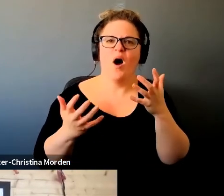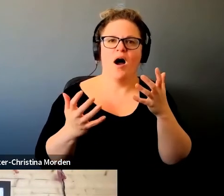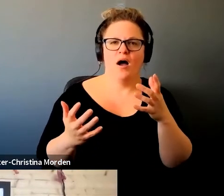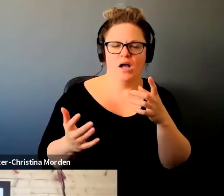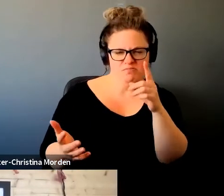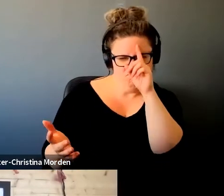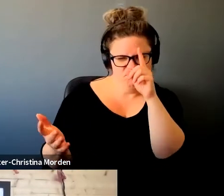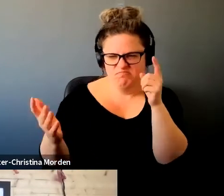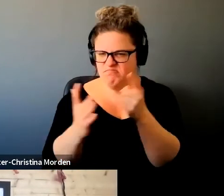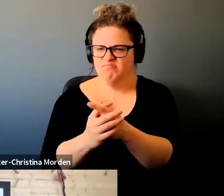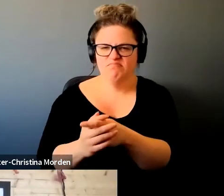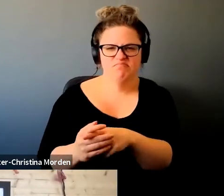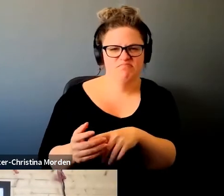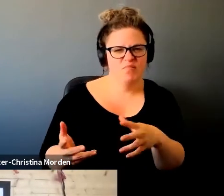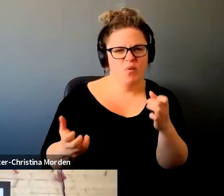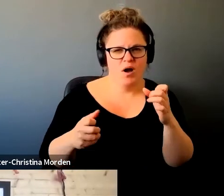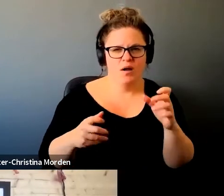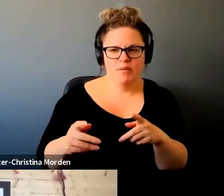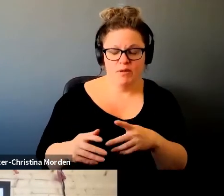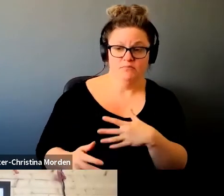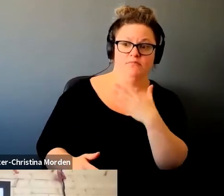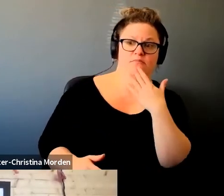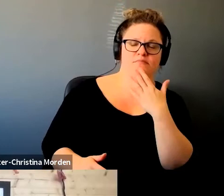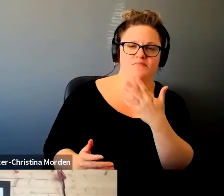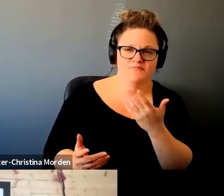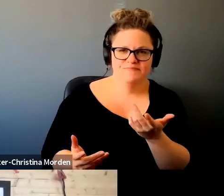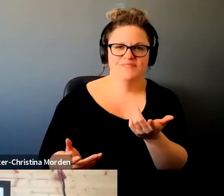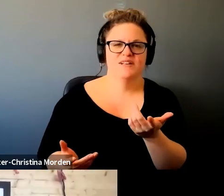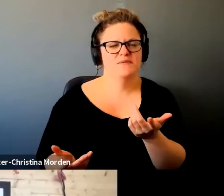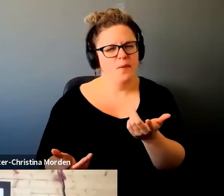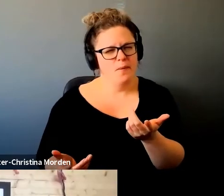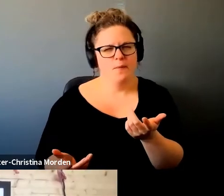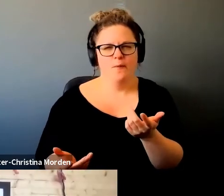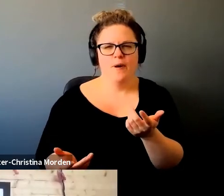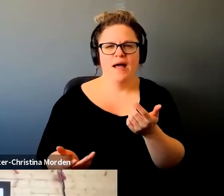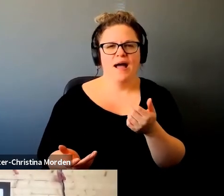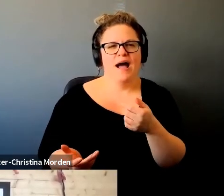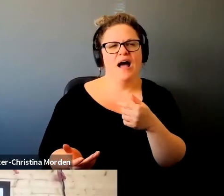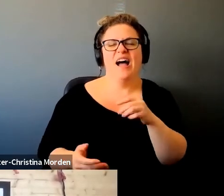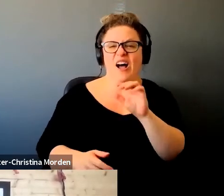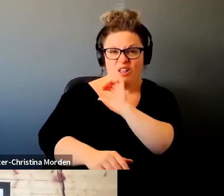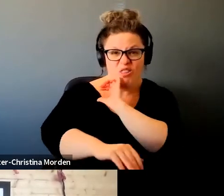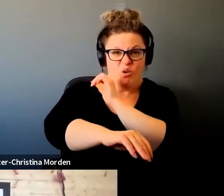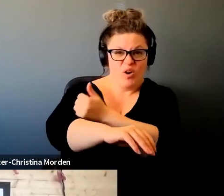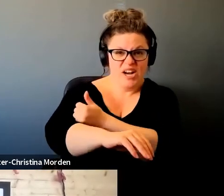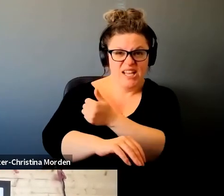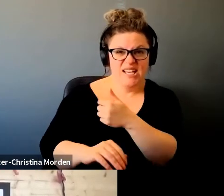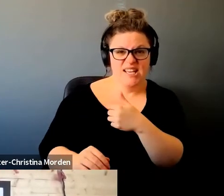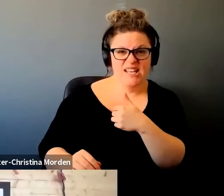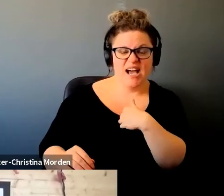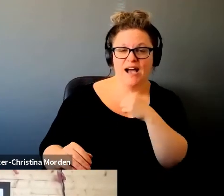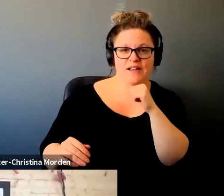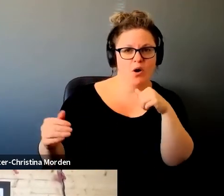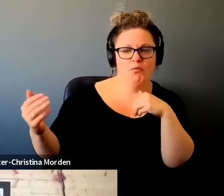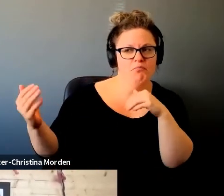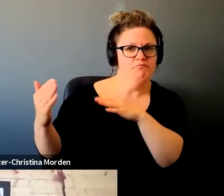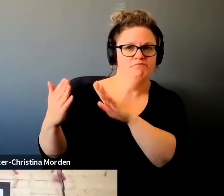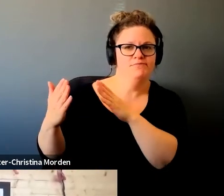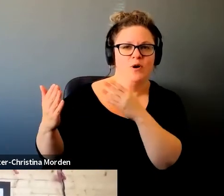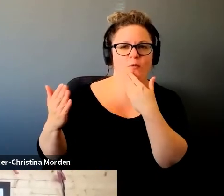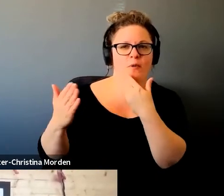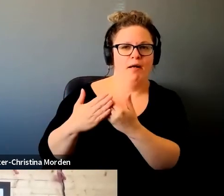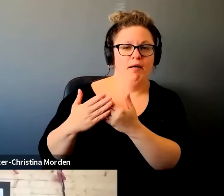in general, and since I was little, I don't really deal well with authority, especially institutional